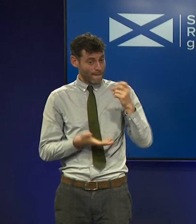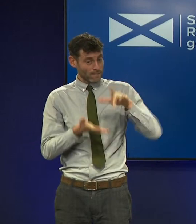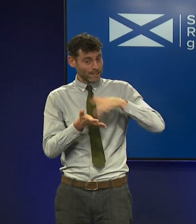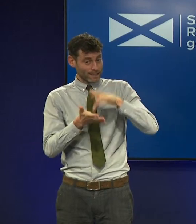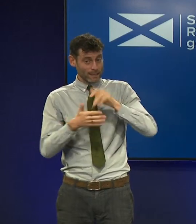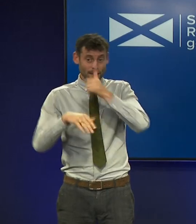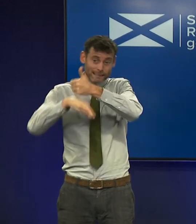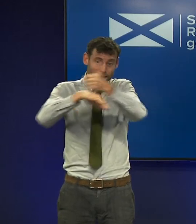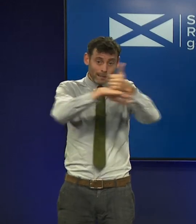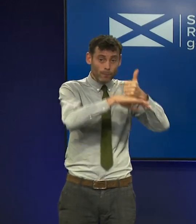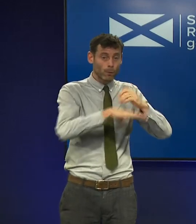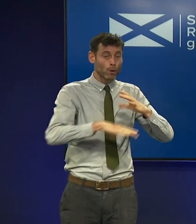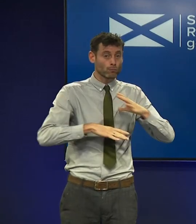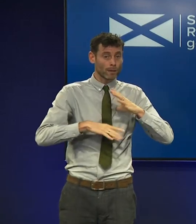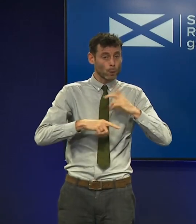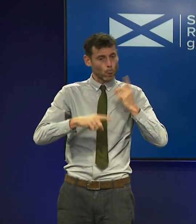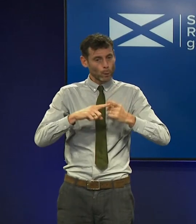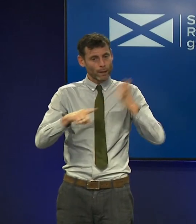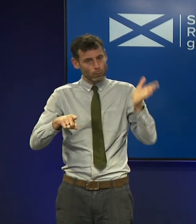quickly? Thank you.